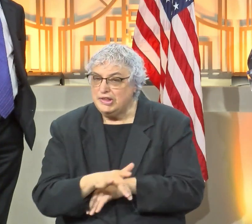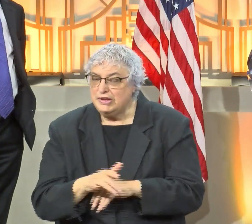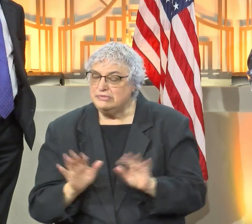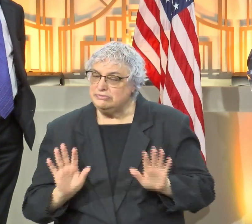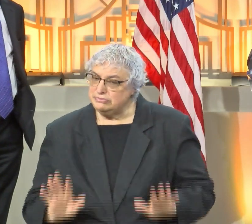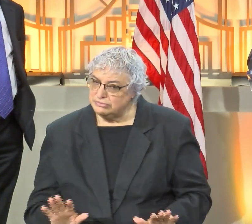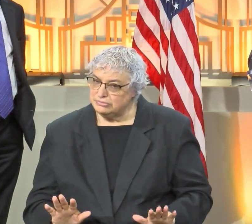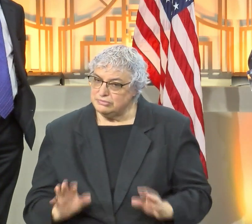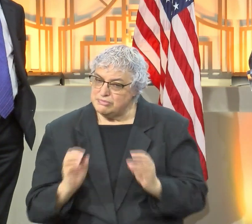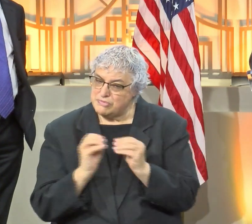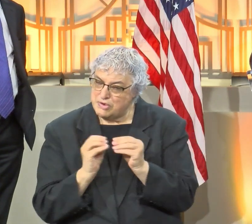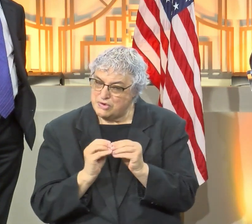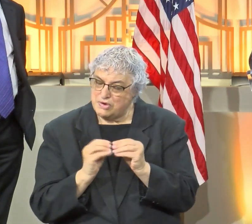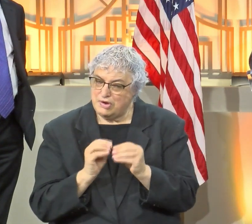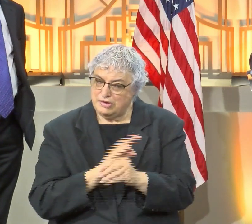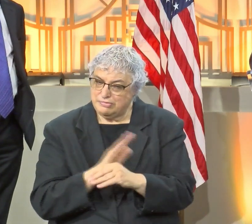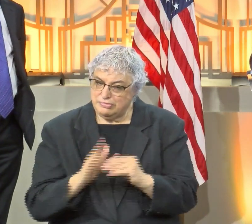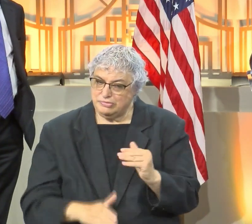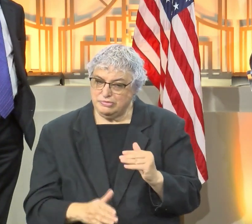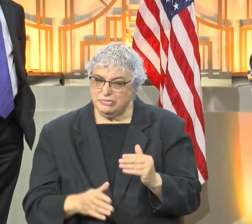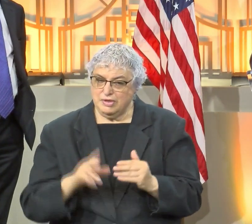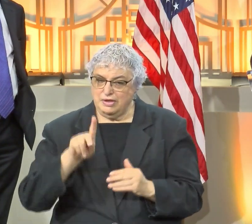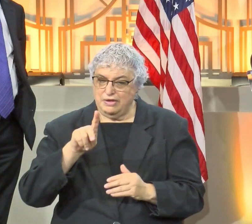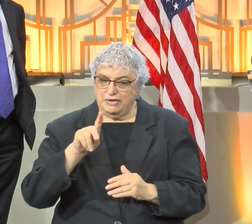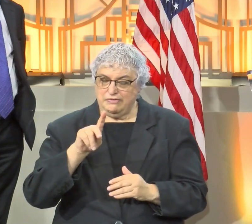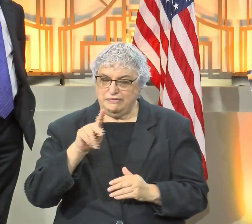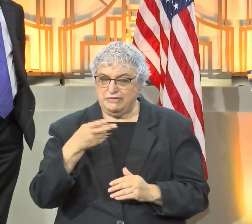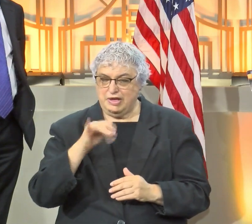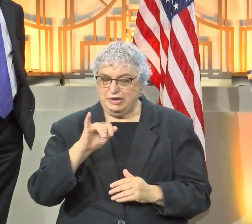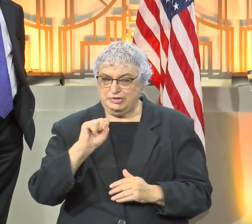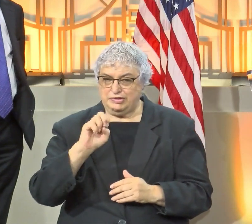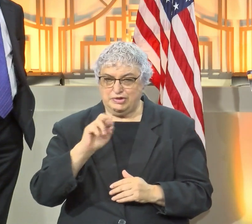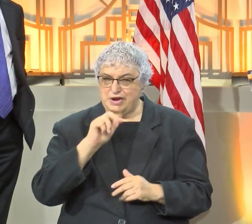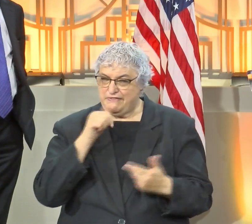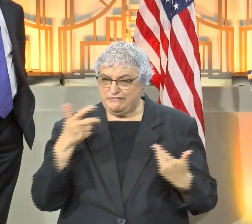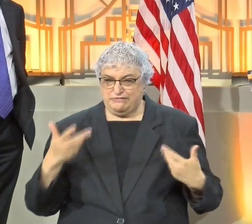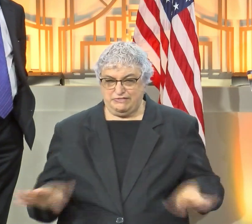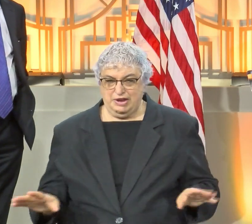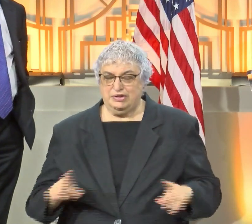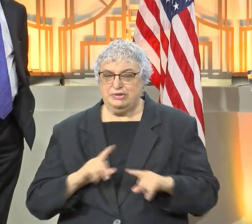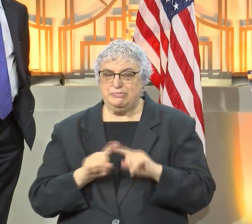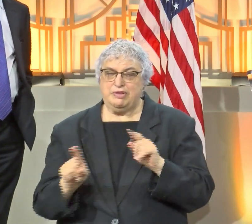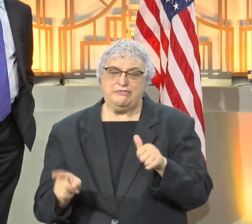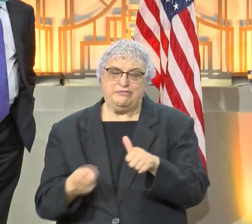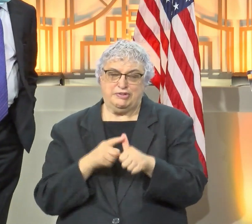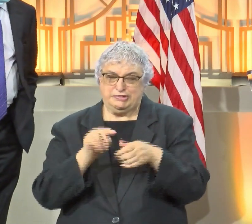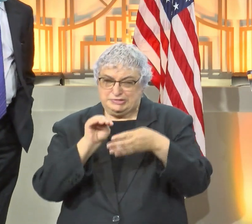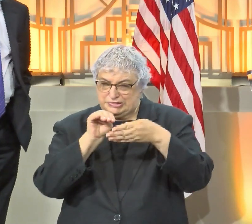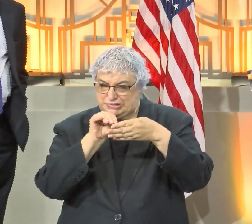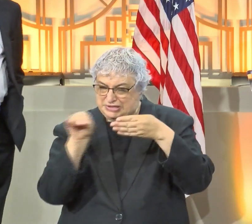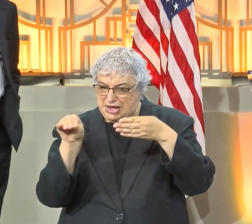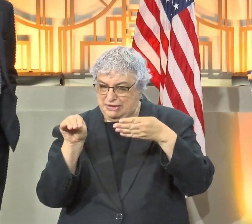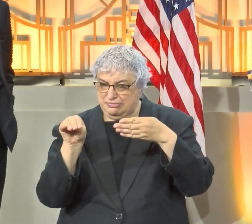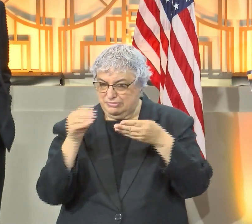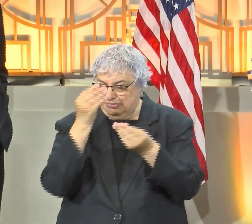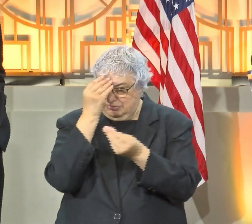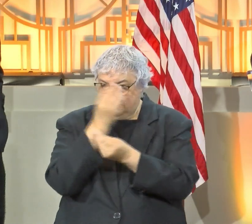let the trial go to completion, and Pfizer has already pointed out that their trial is not complete. But this is a first interim